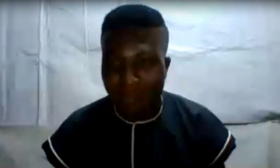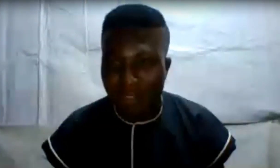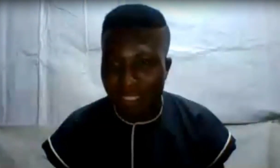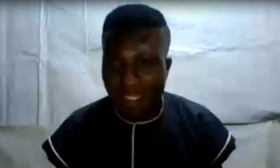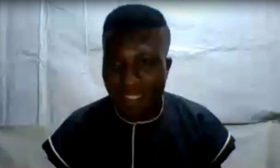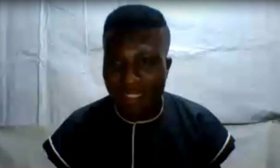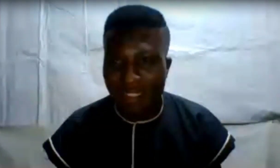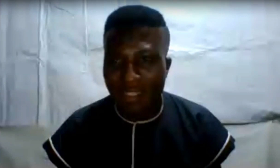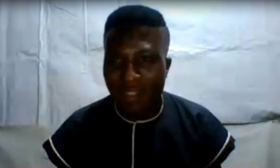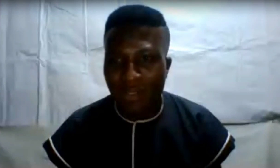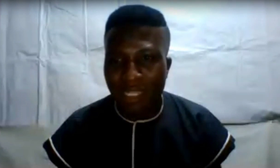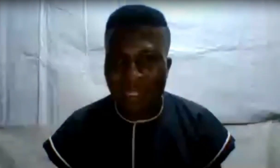please don't be a lady.